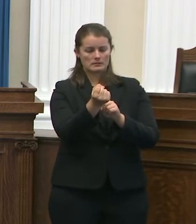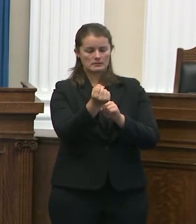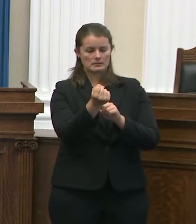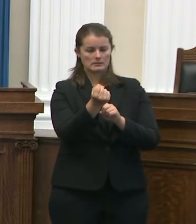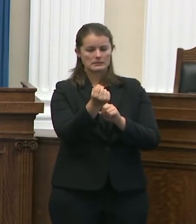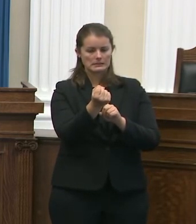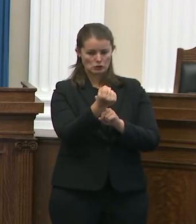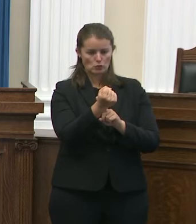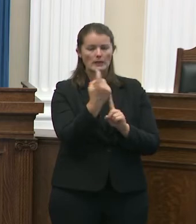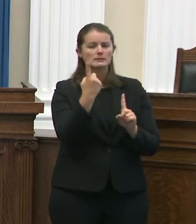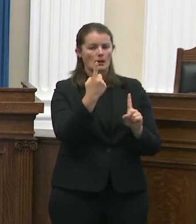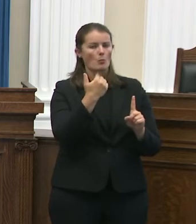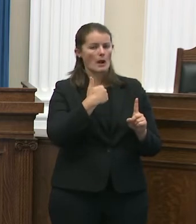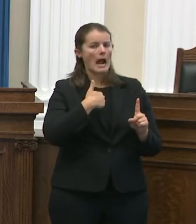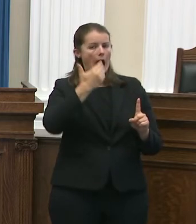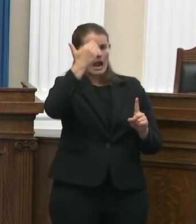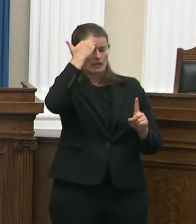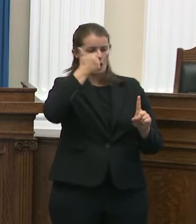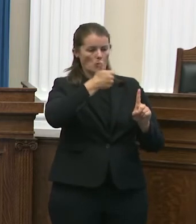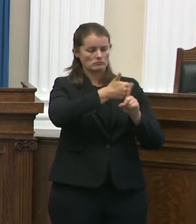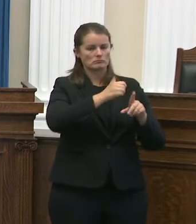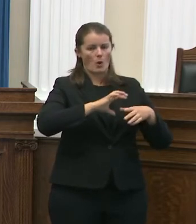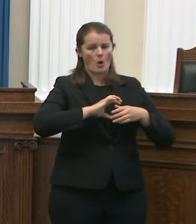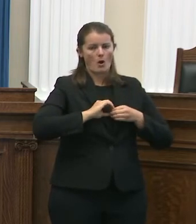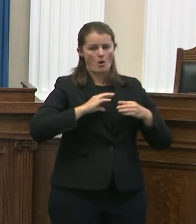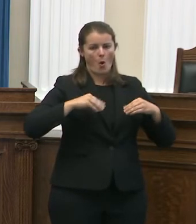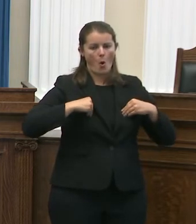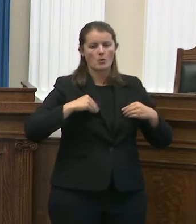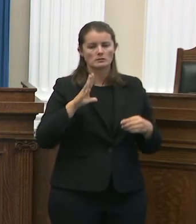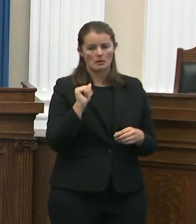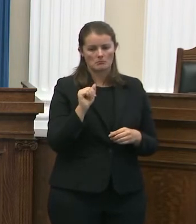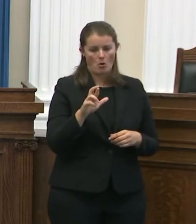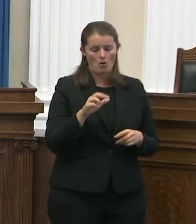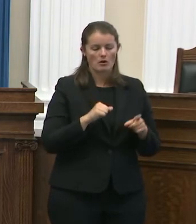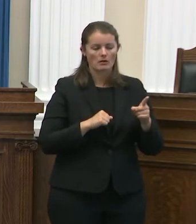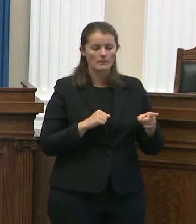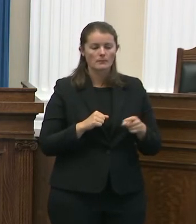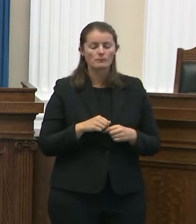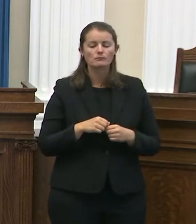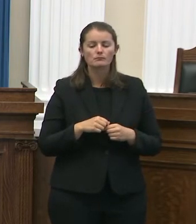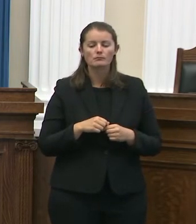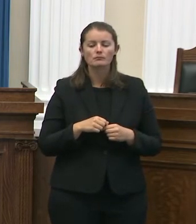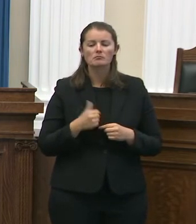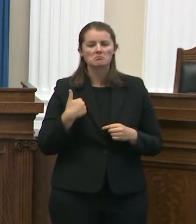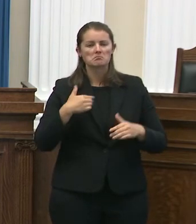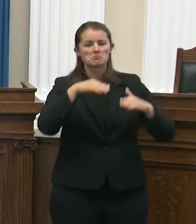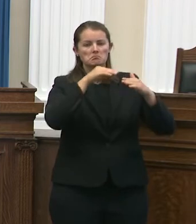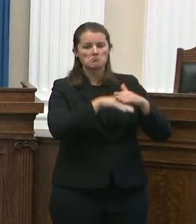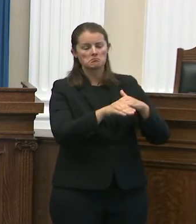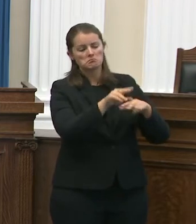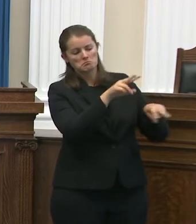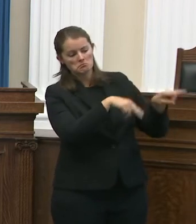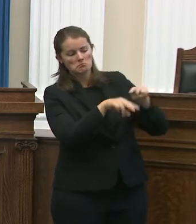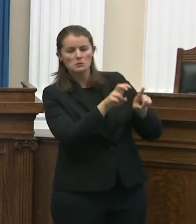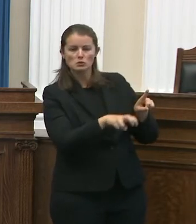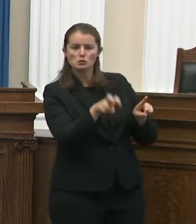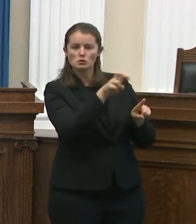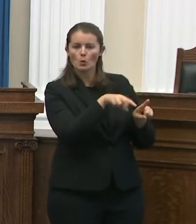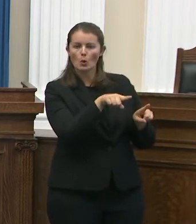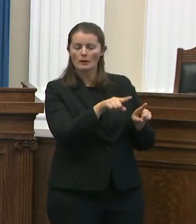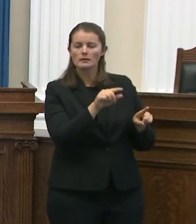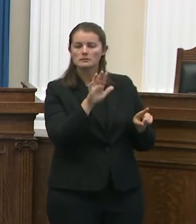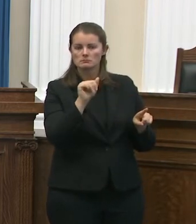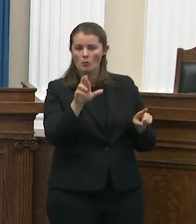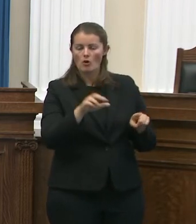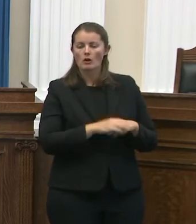bar, on either side of him is a restaurant. He took me on a tour a week ago, and you go into a couple